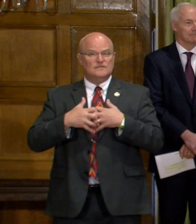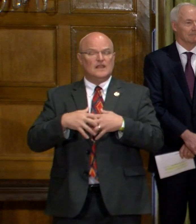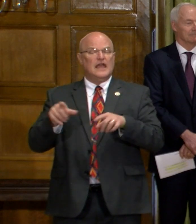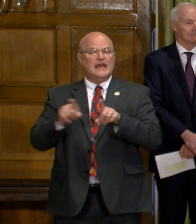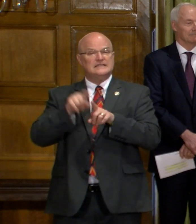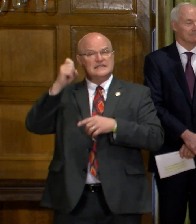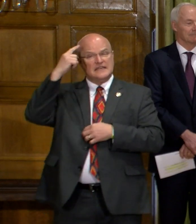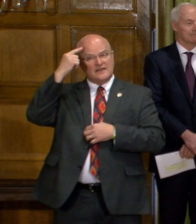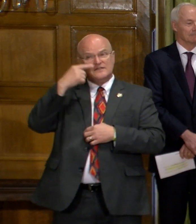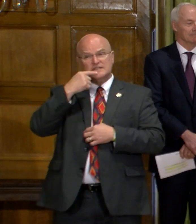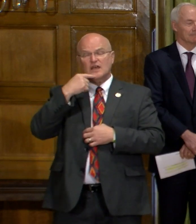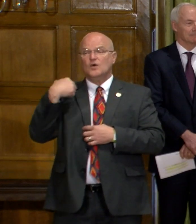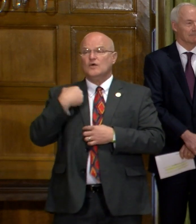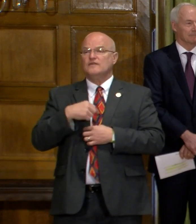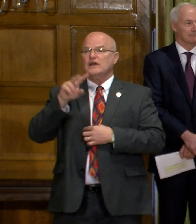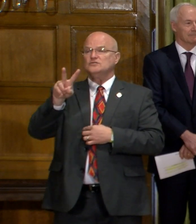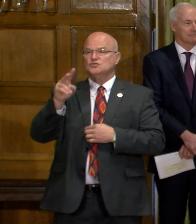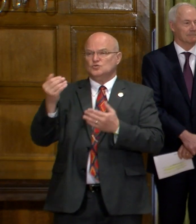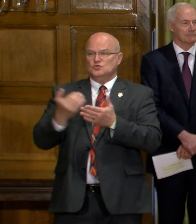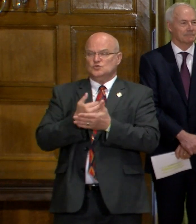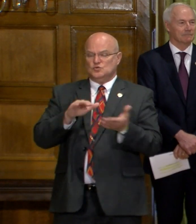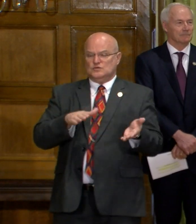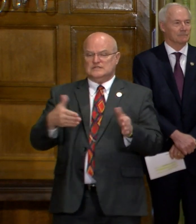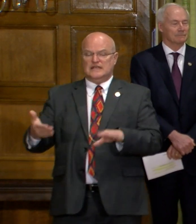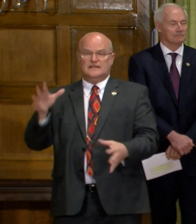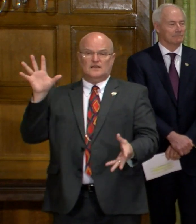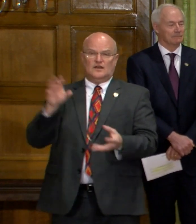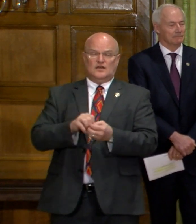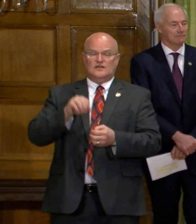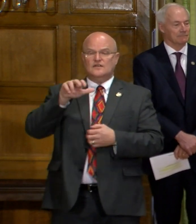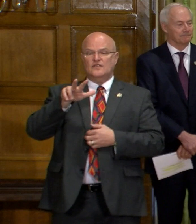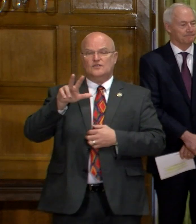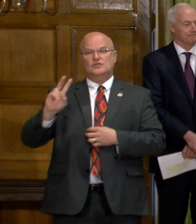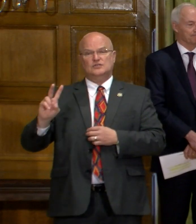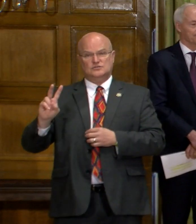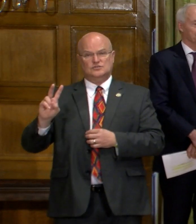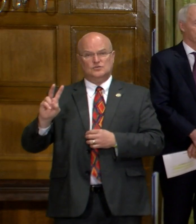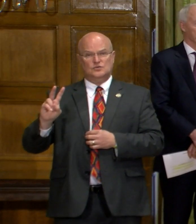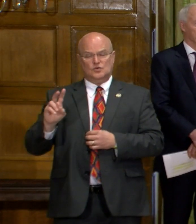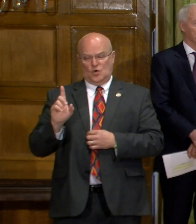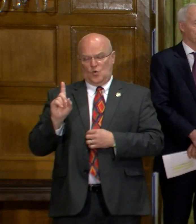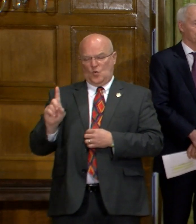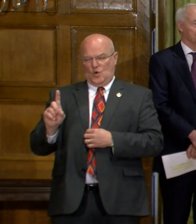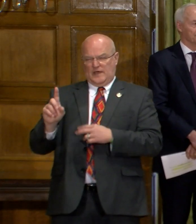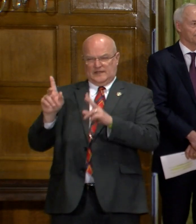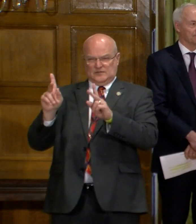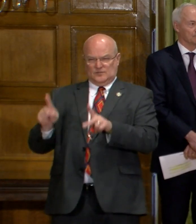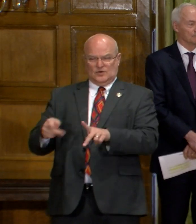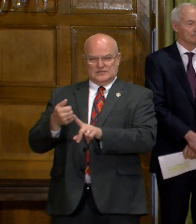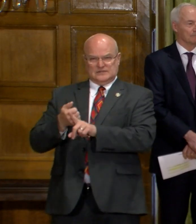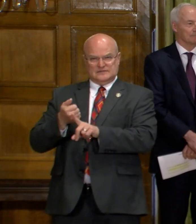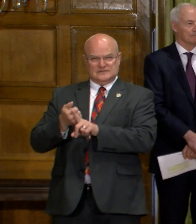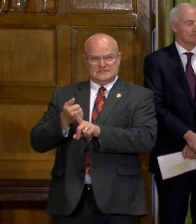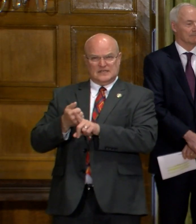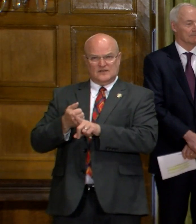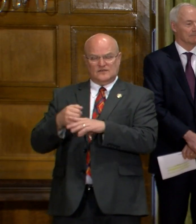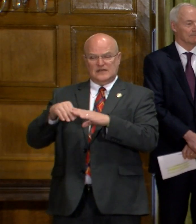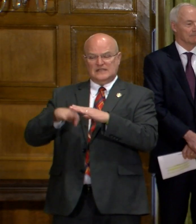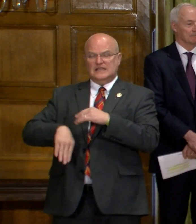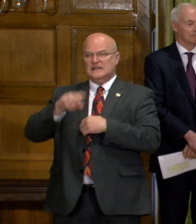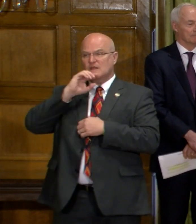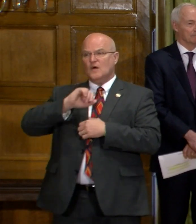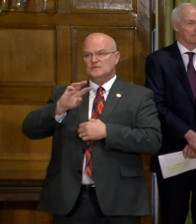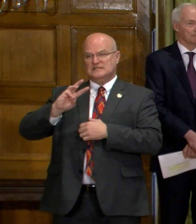We, as the Governor mentioned, we've had 2 new deaths, so our total is 32. One of those individuals was less than